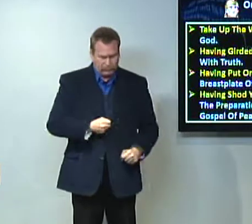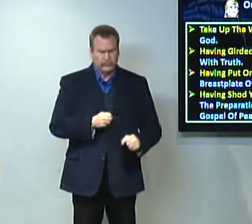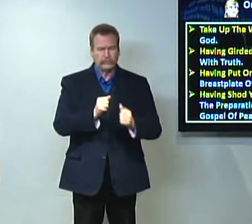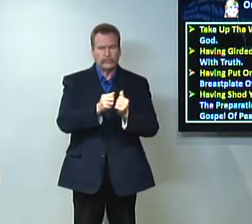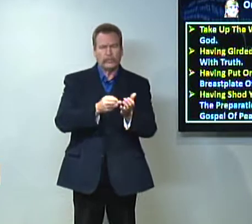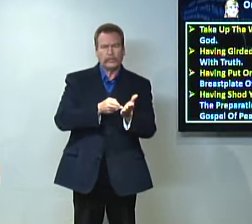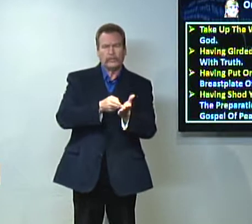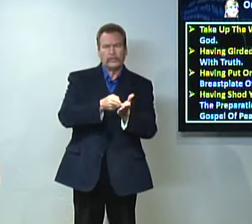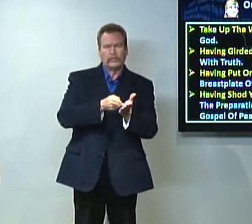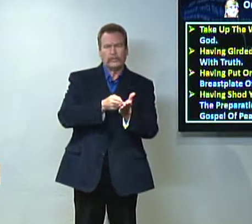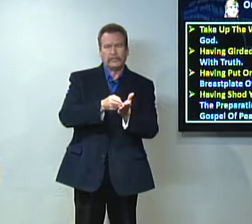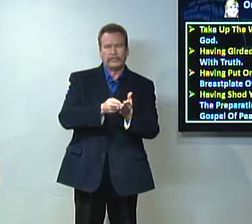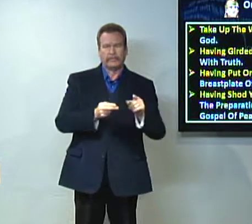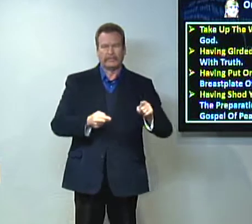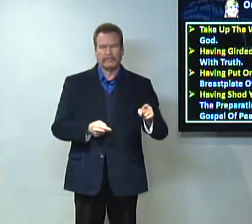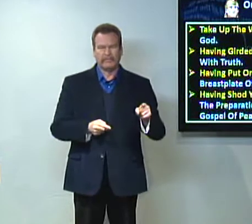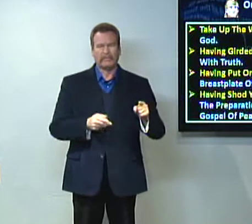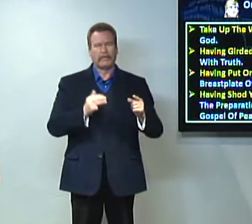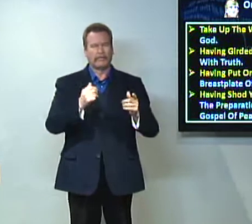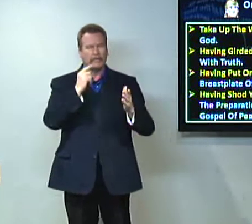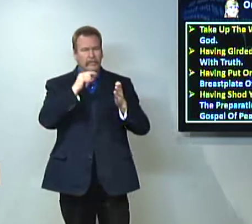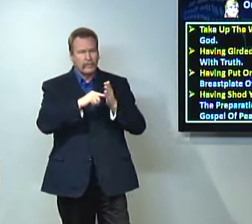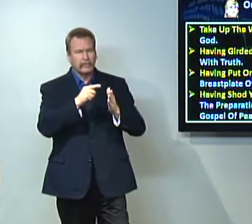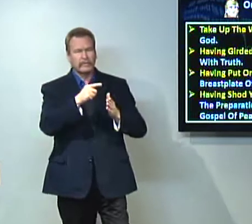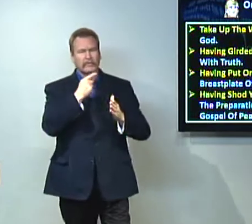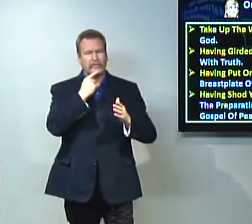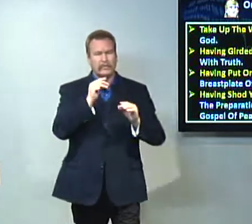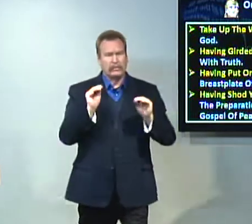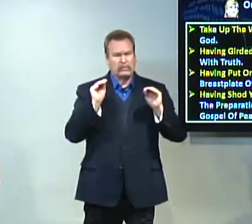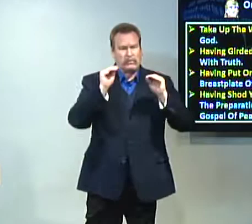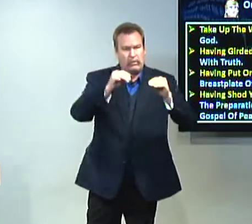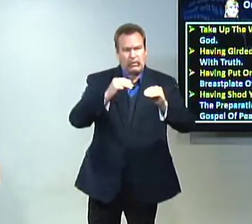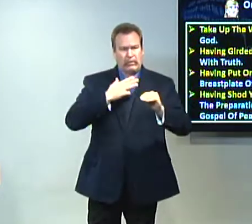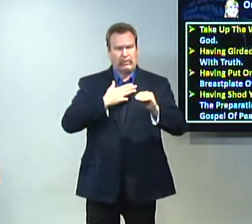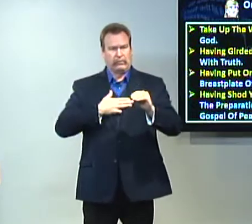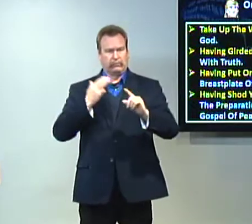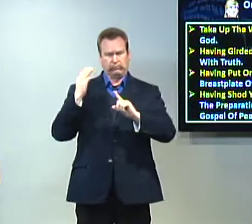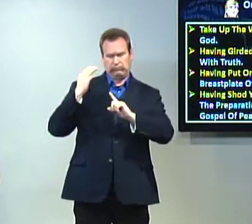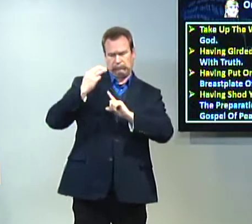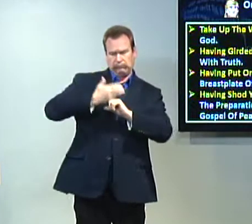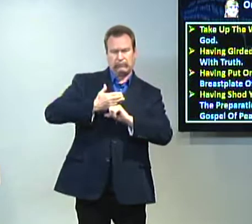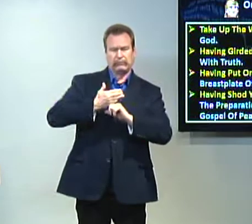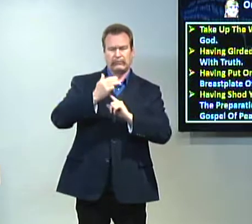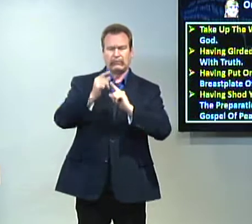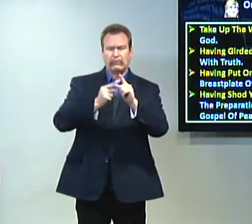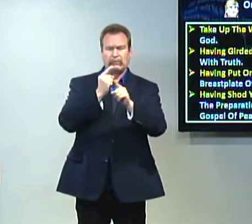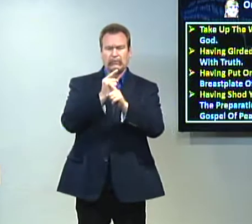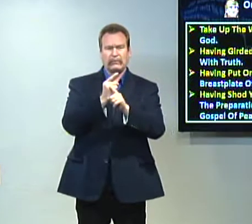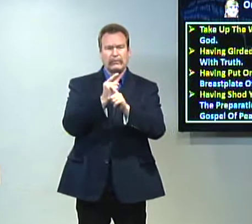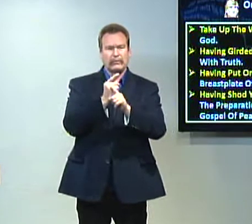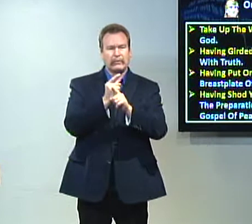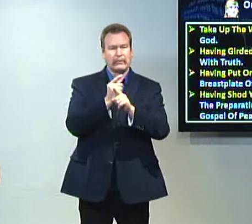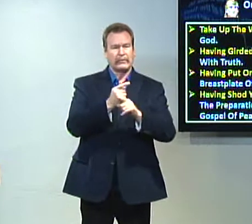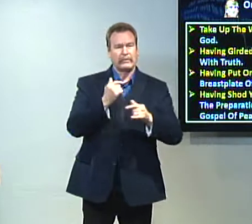gird your loins with truth. And then he goes on to talk about having put on the breastplate of